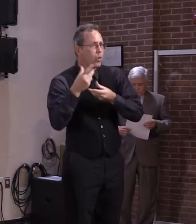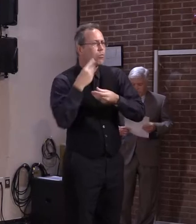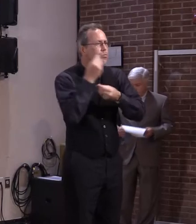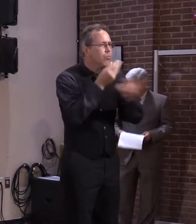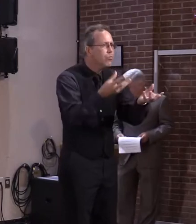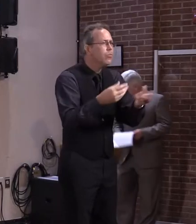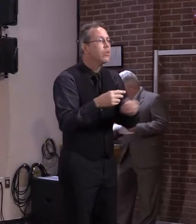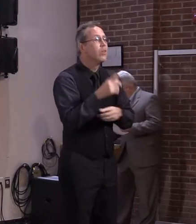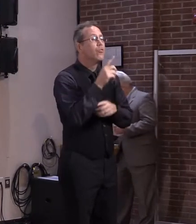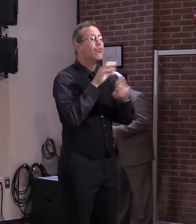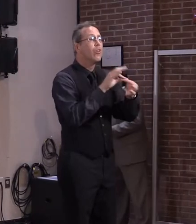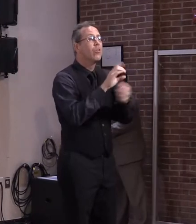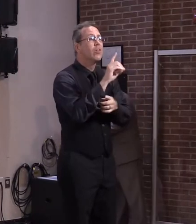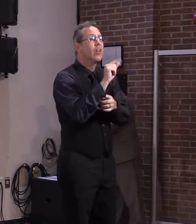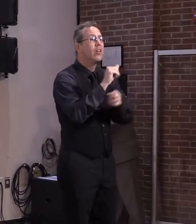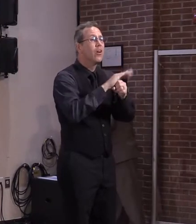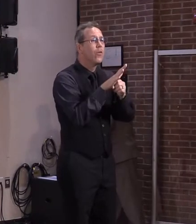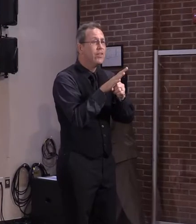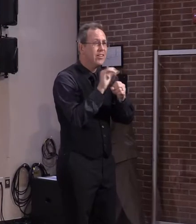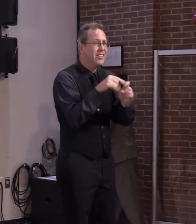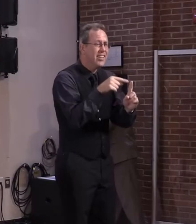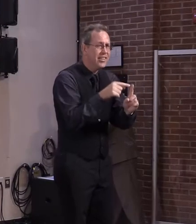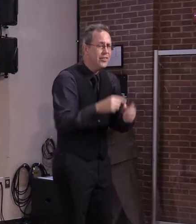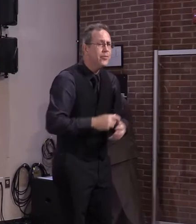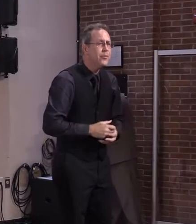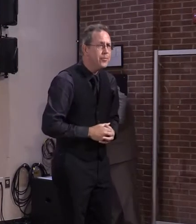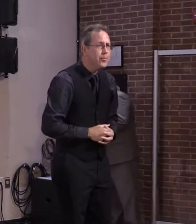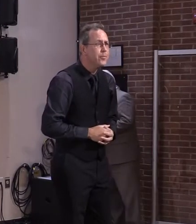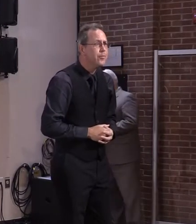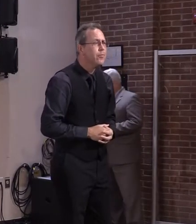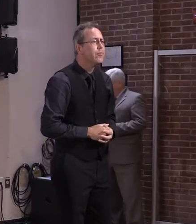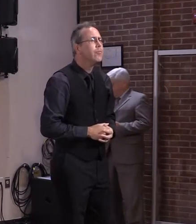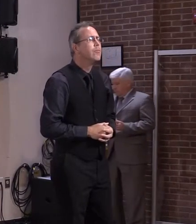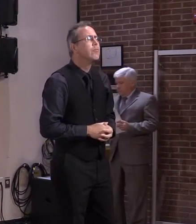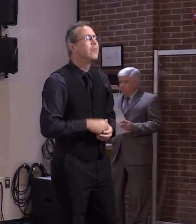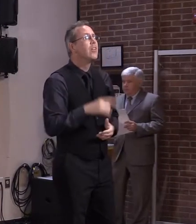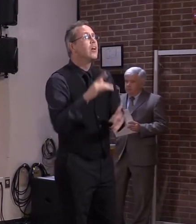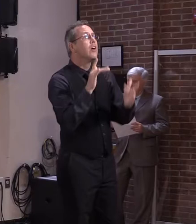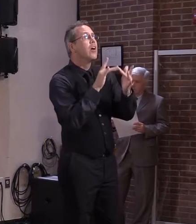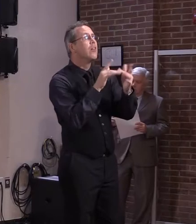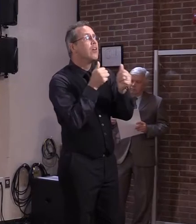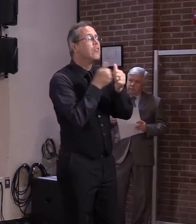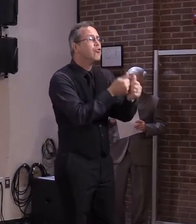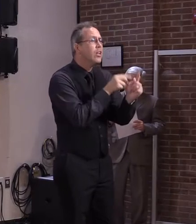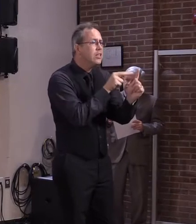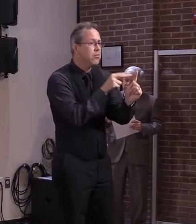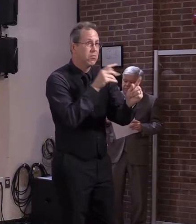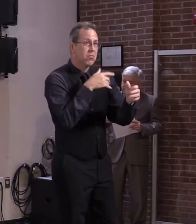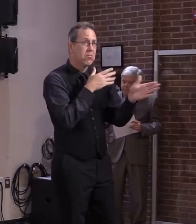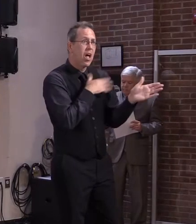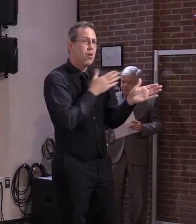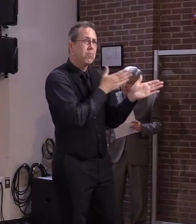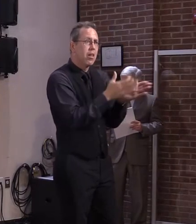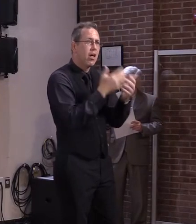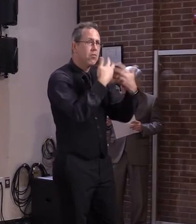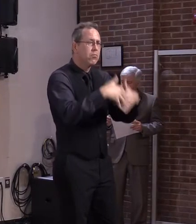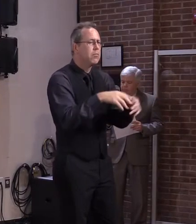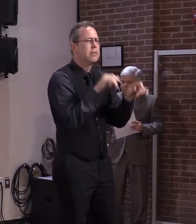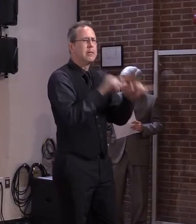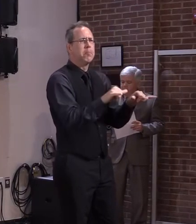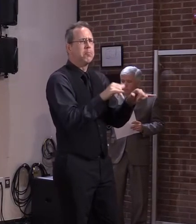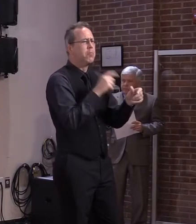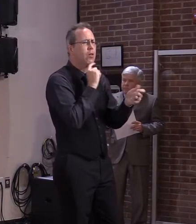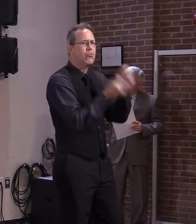contact tracing process is not sustainable, so we have to continue to make adjustments. One high school reported they spent over 20 hours